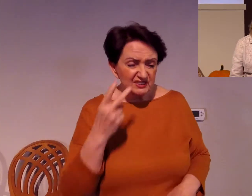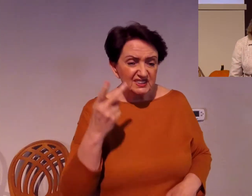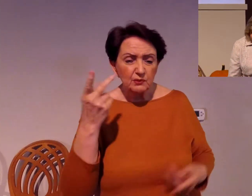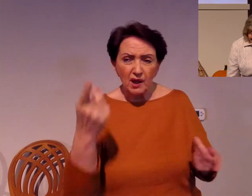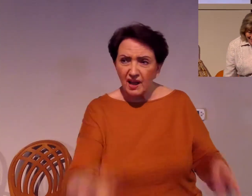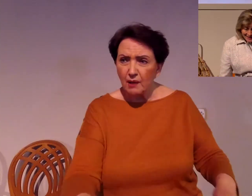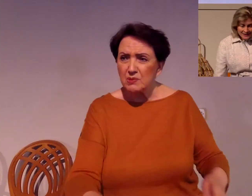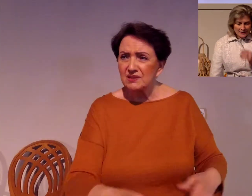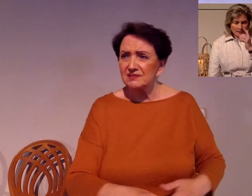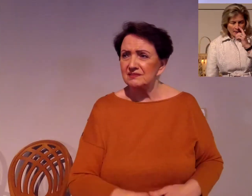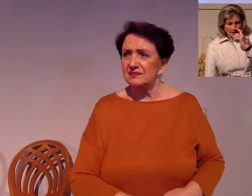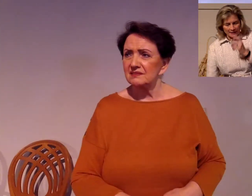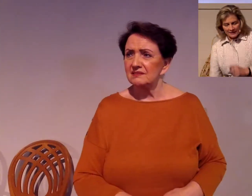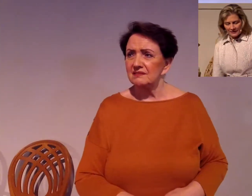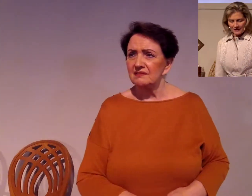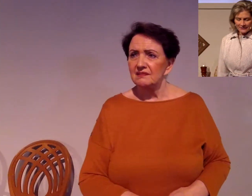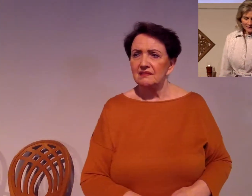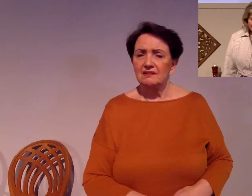You see?